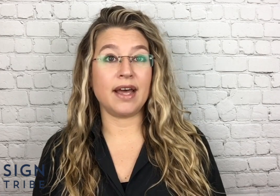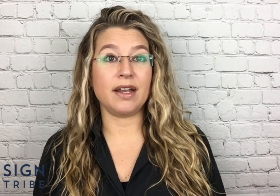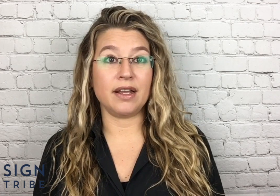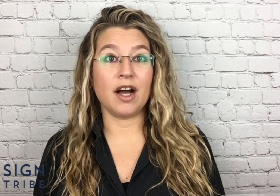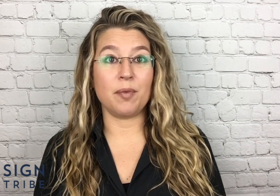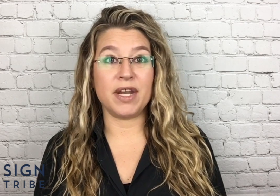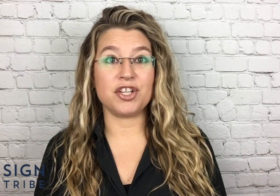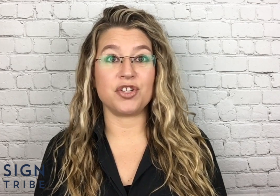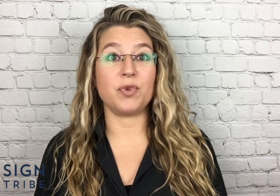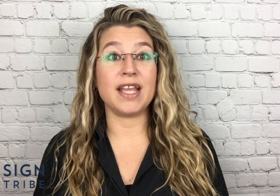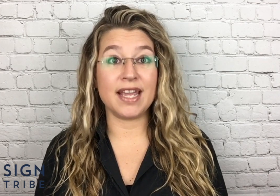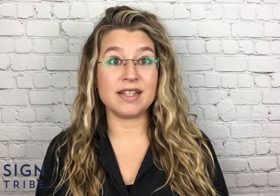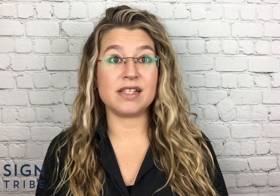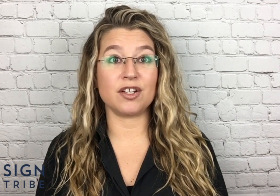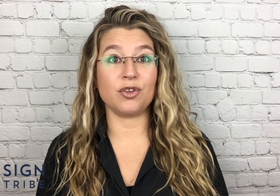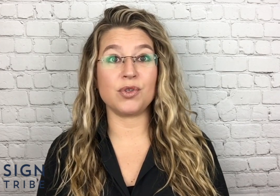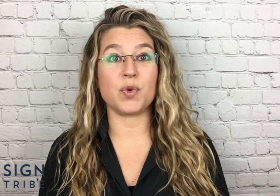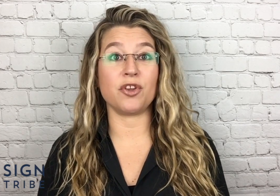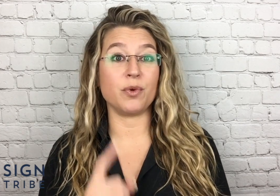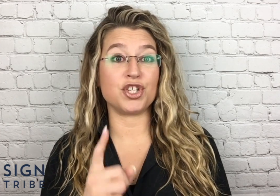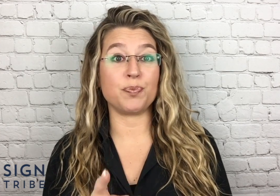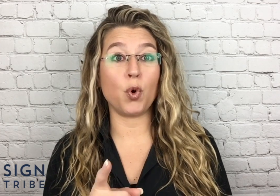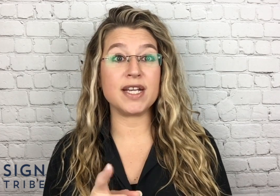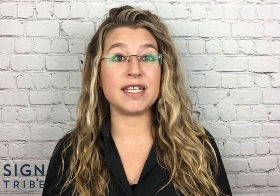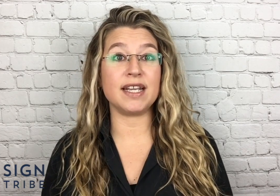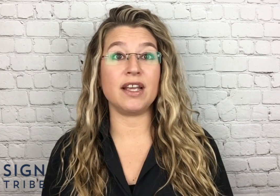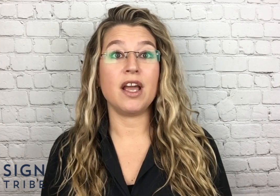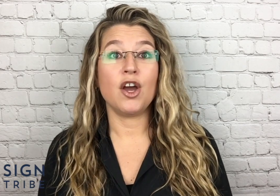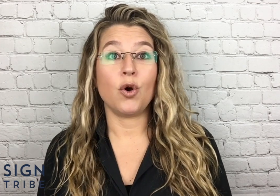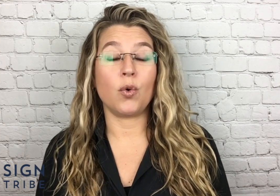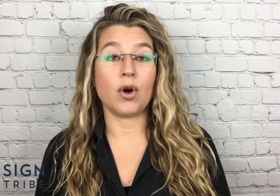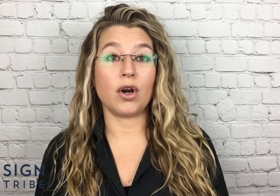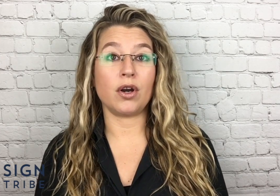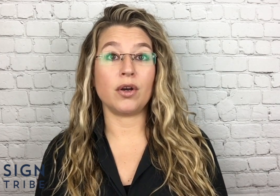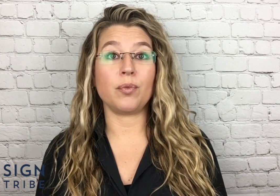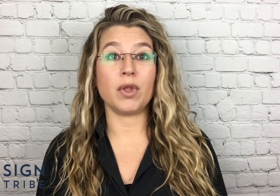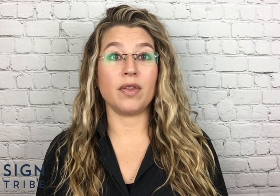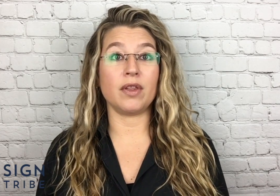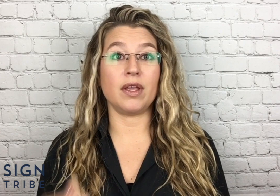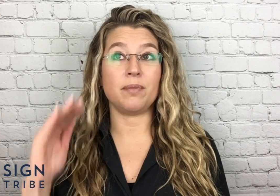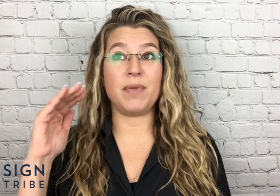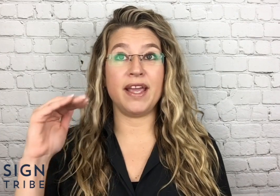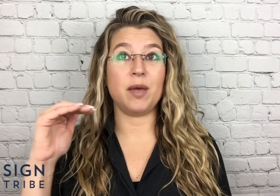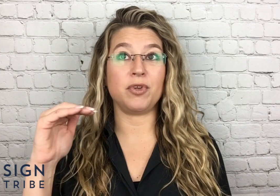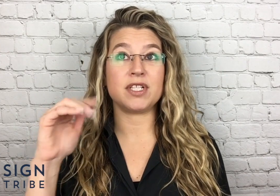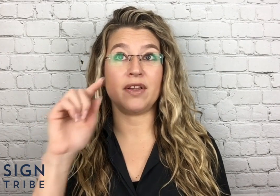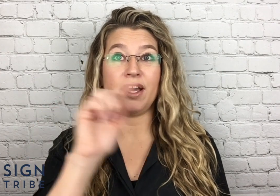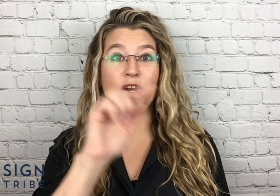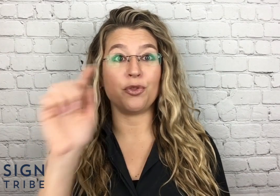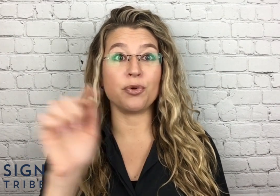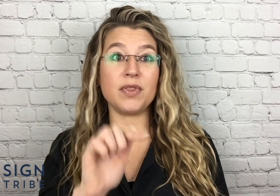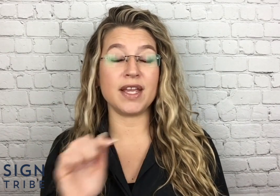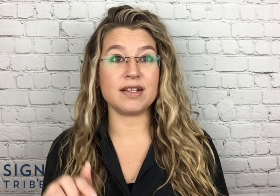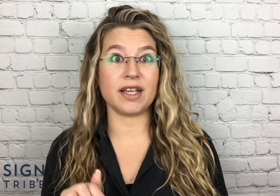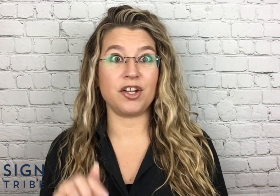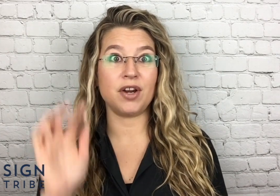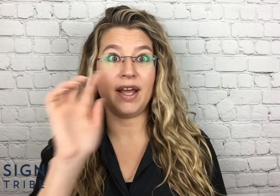in combination with hand signals, whether it was just pointing or being able to like go through things like in your head,